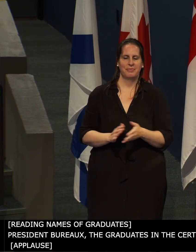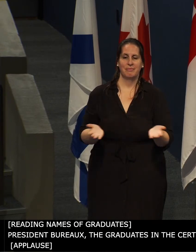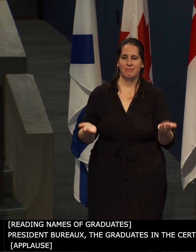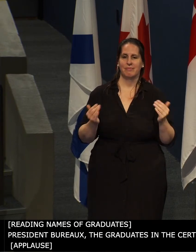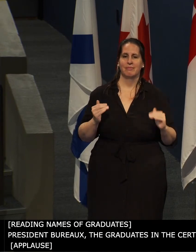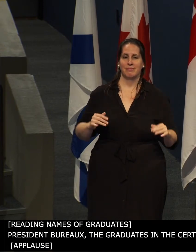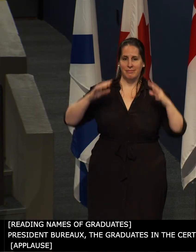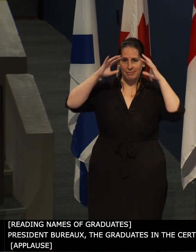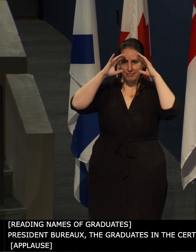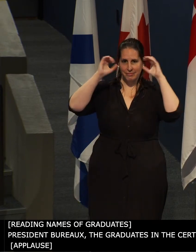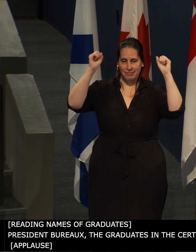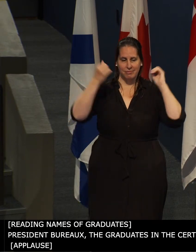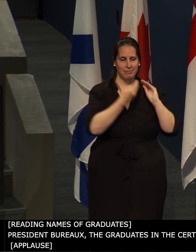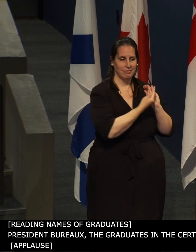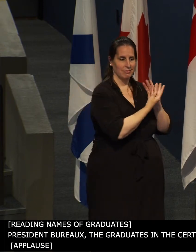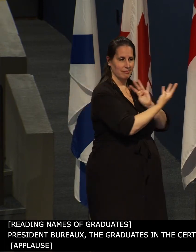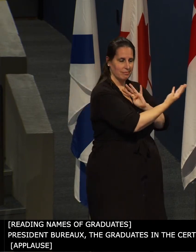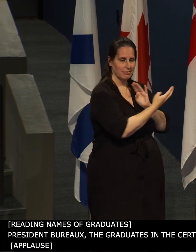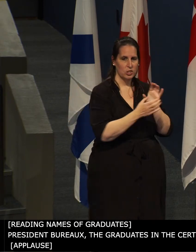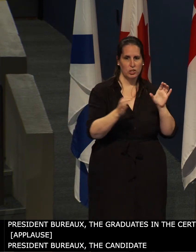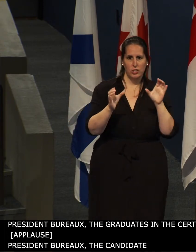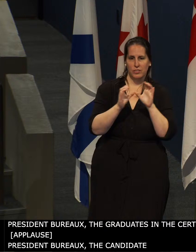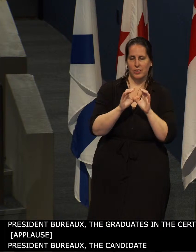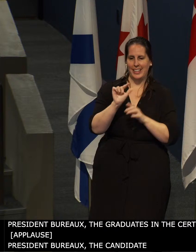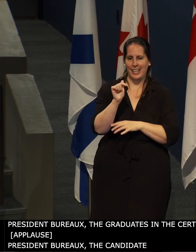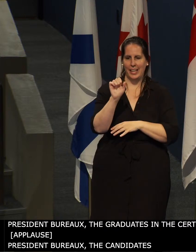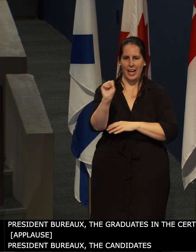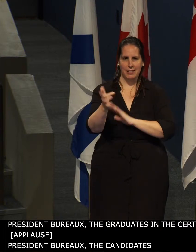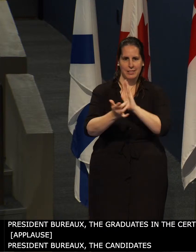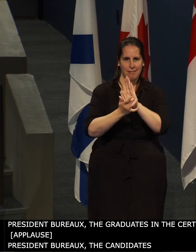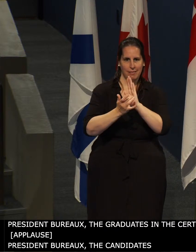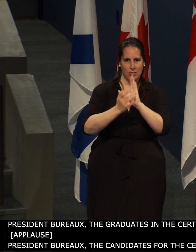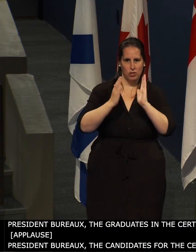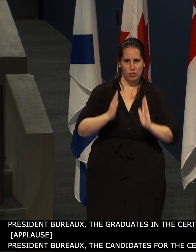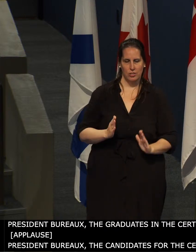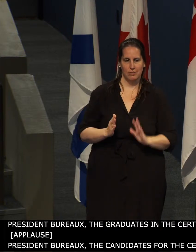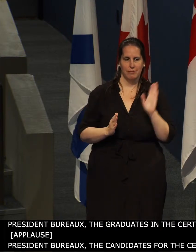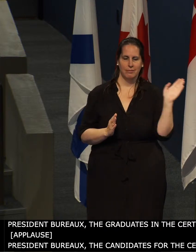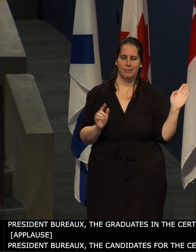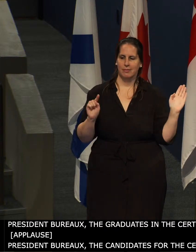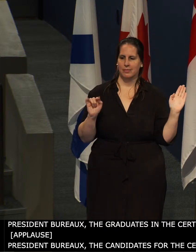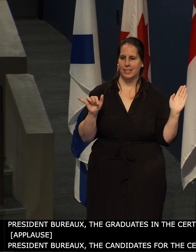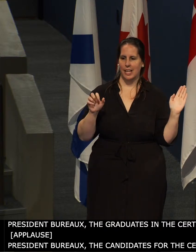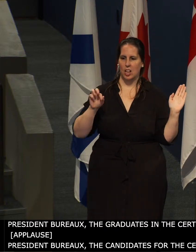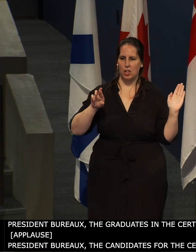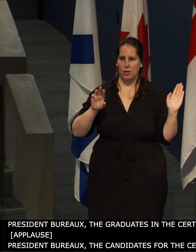President Bureau, the candidates for the certificate in gas technician. Tyler Barr.